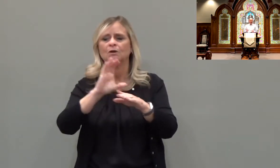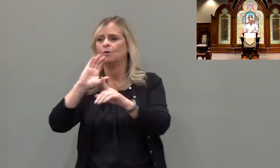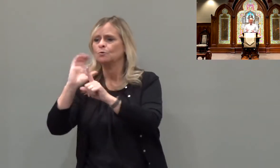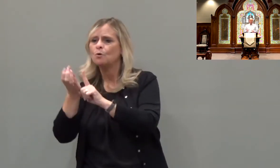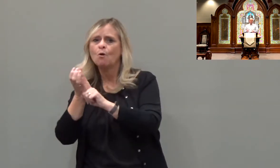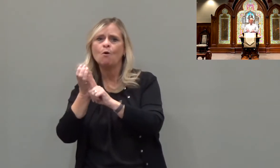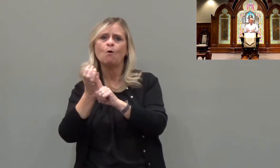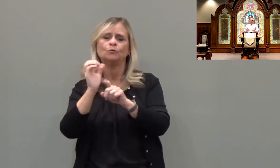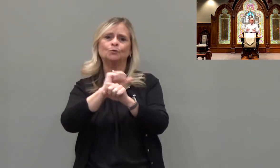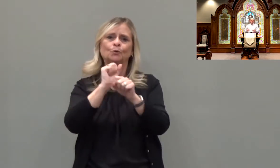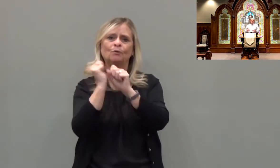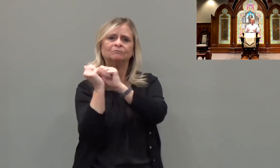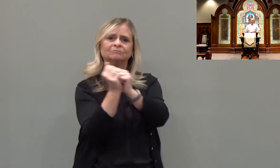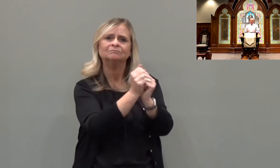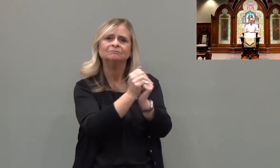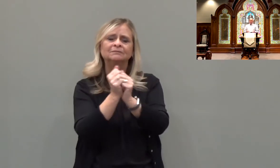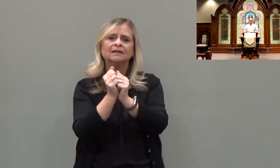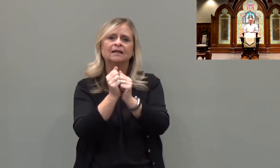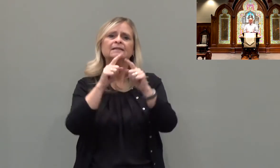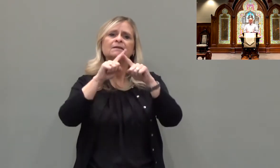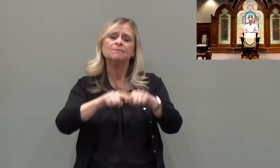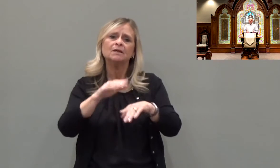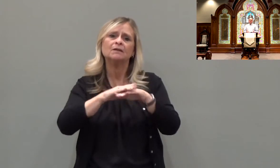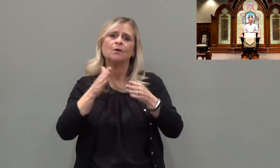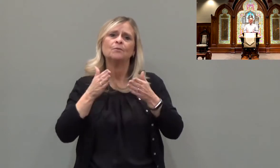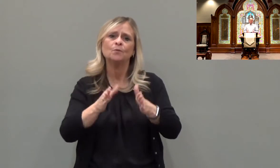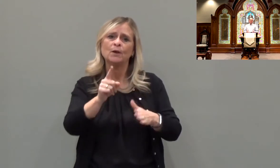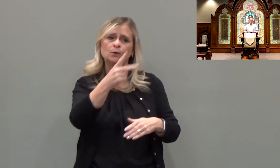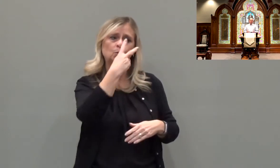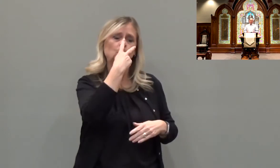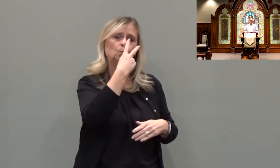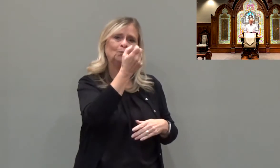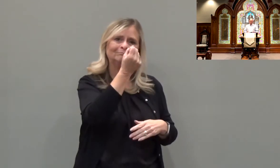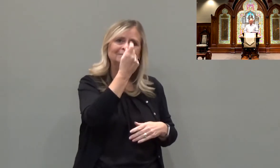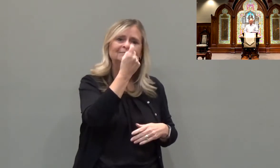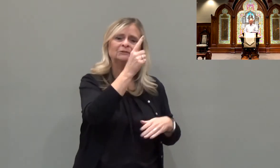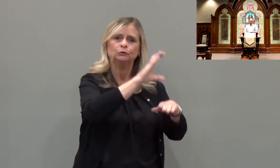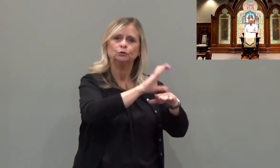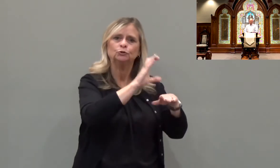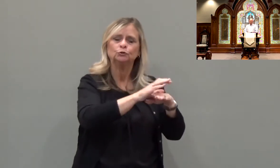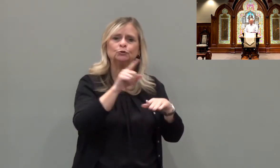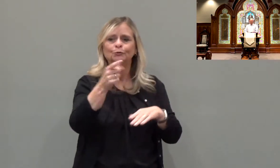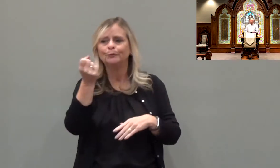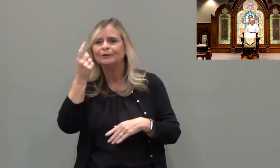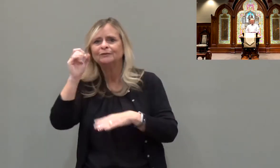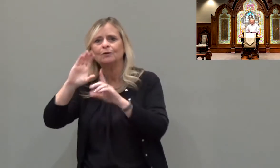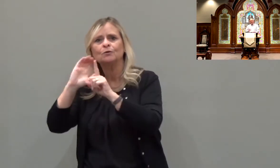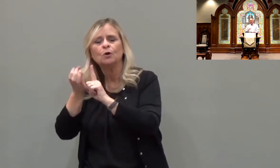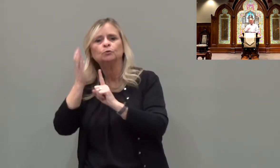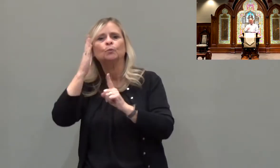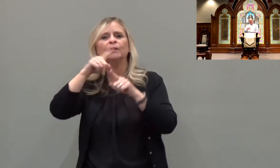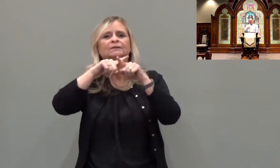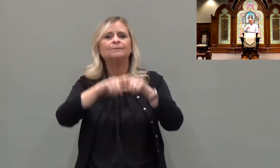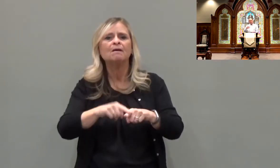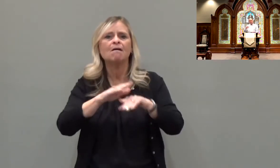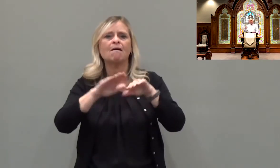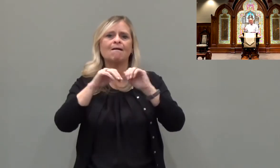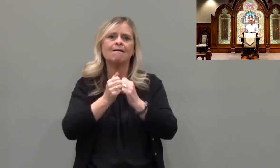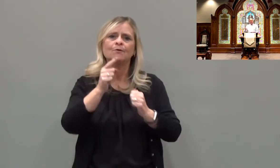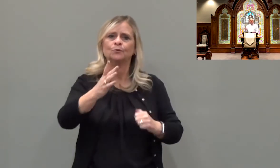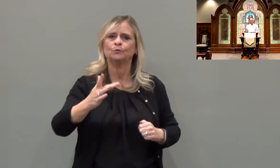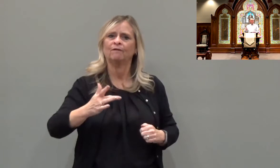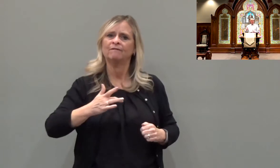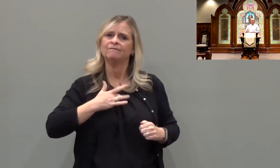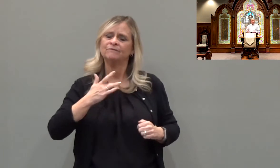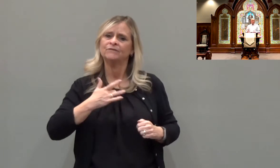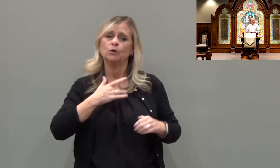together. And depending on which way you see church and which way you see culture will depend on how you